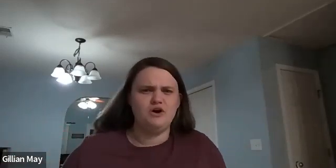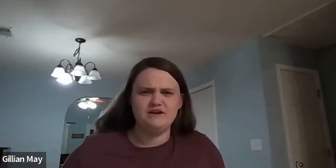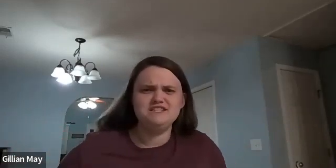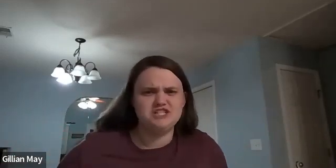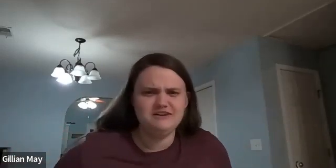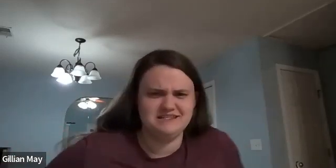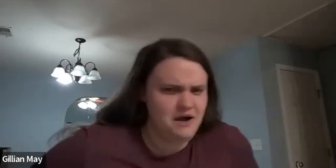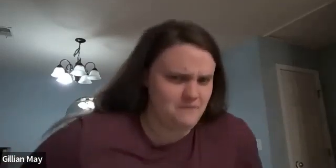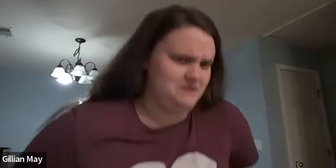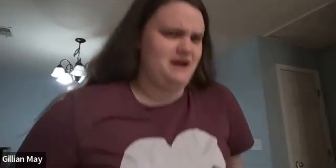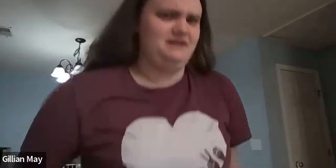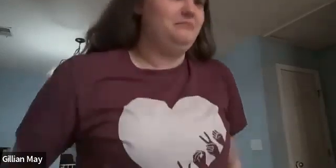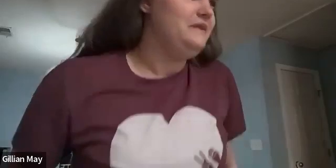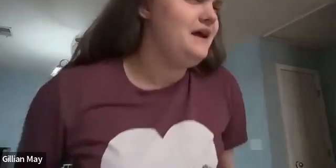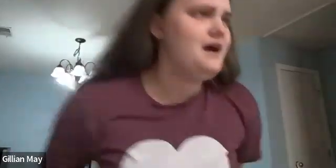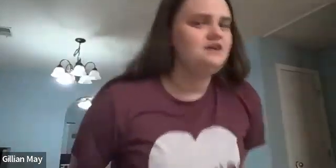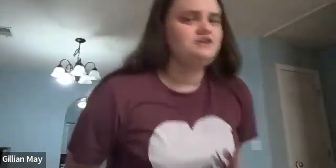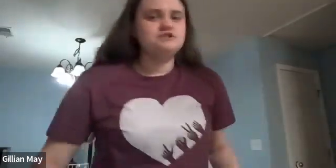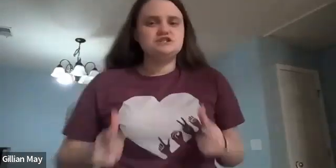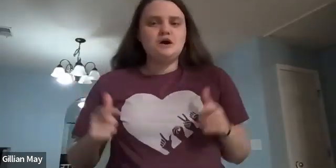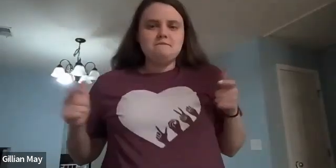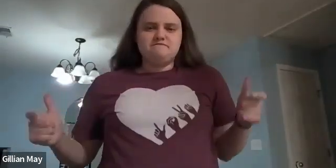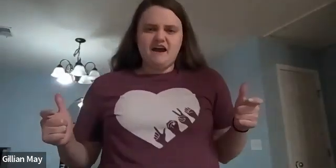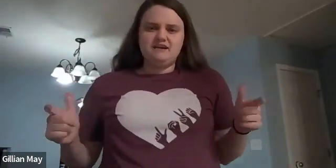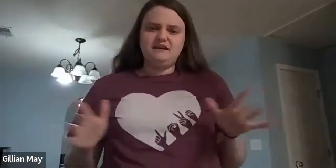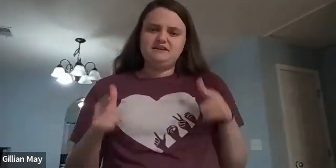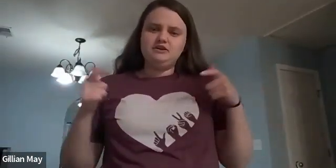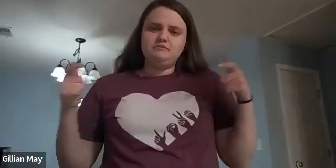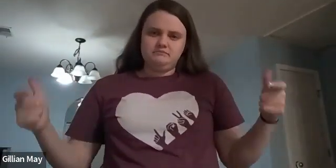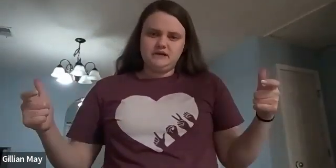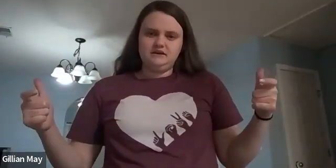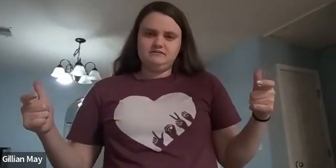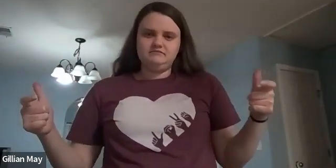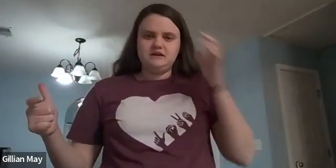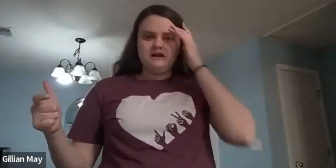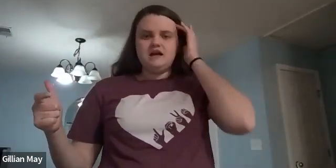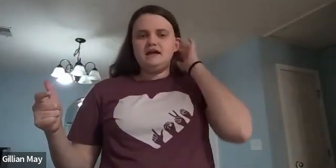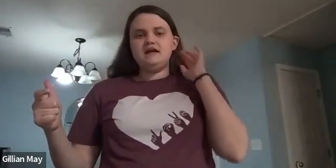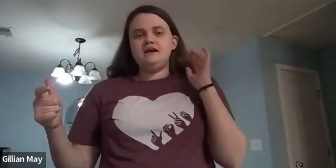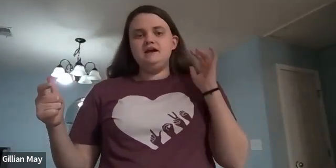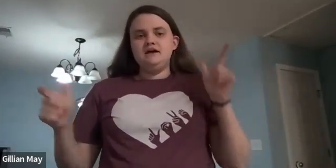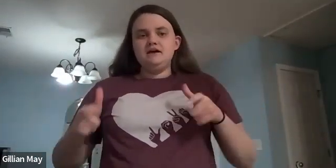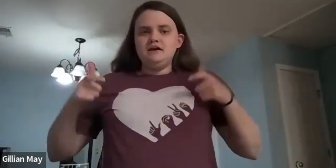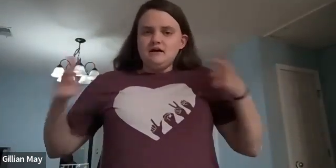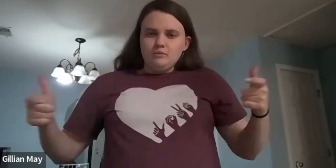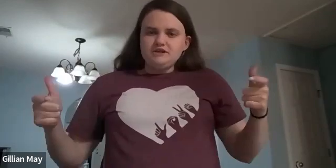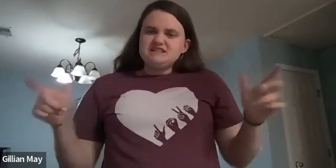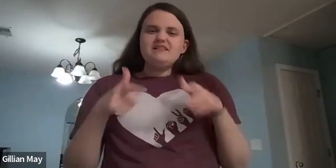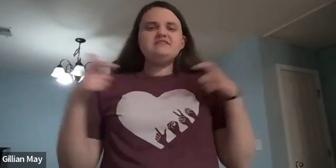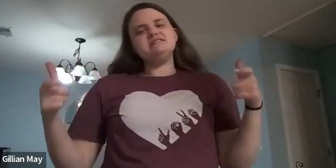sorry, this chair does not want me to back up. You would just go fat, like, you know, big. And when you say like this is